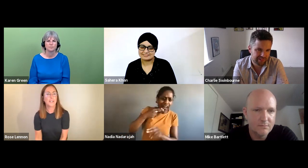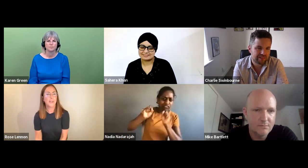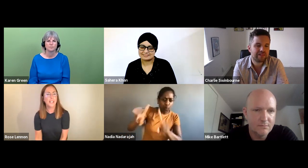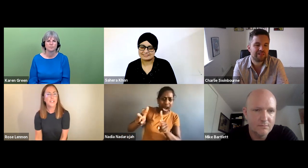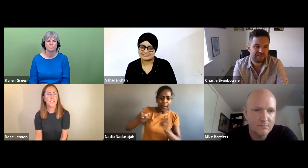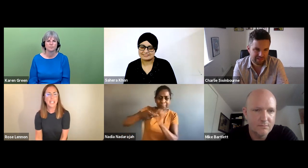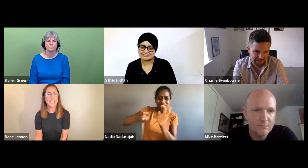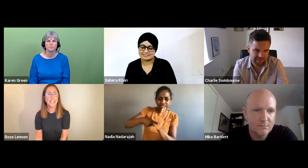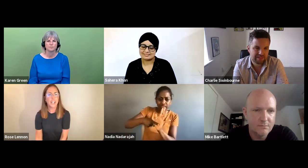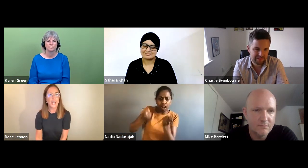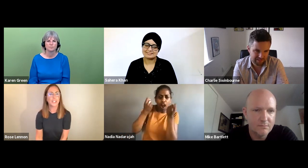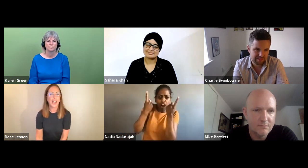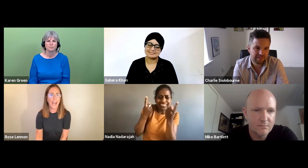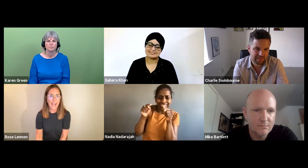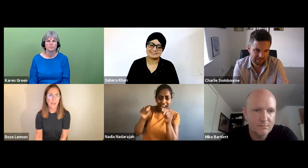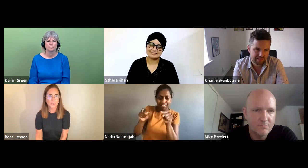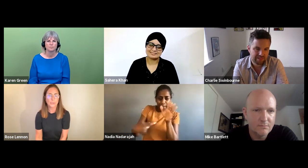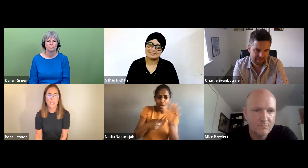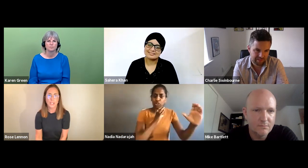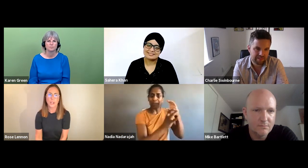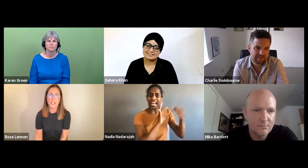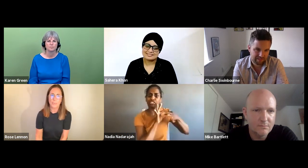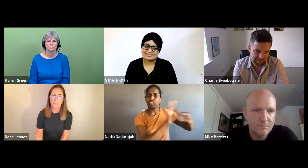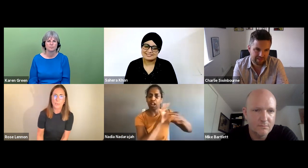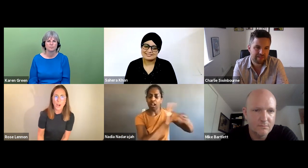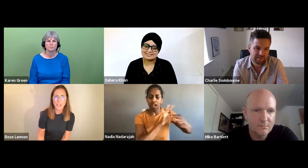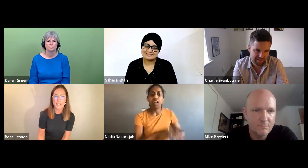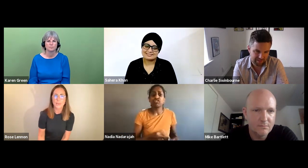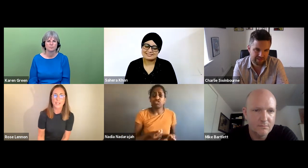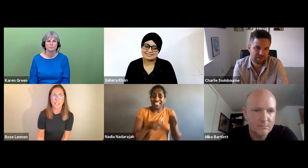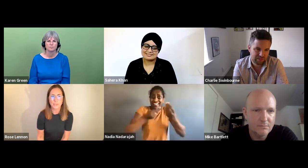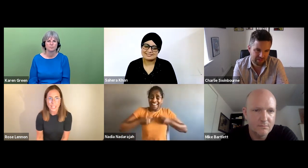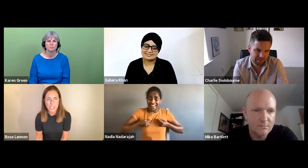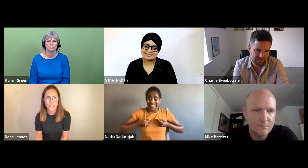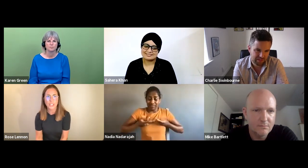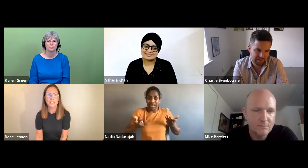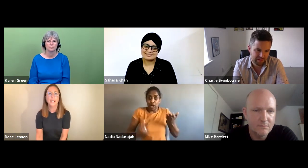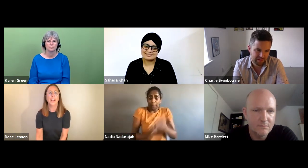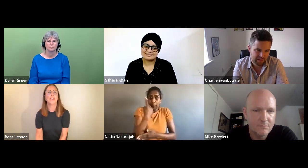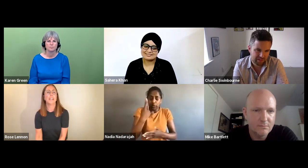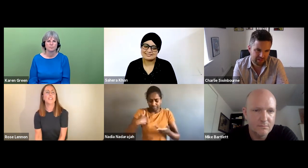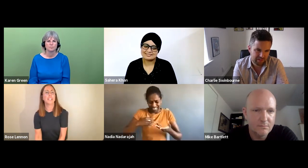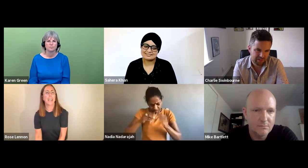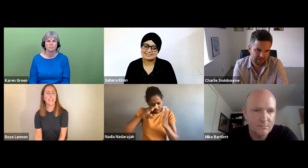So then she's learned how, deaf people worked in terms of their communication. And then she gave